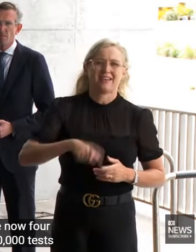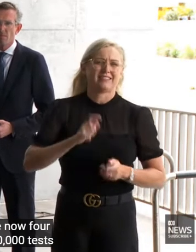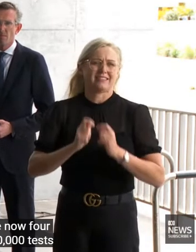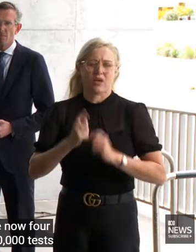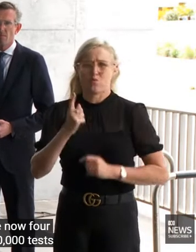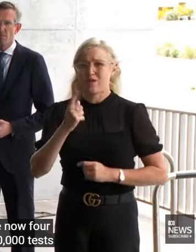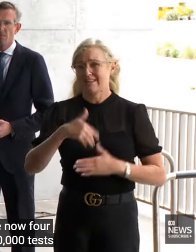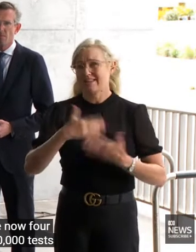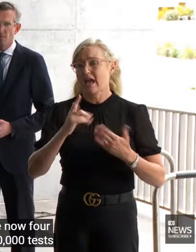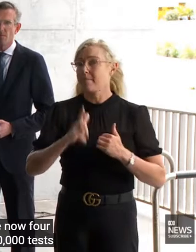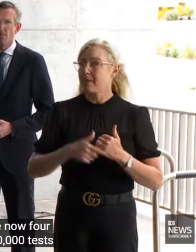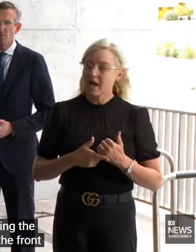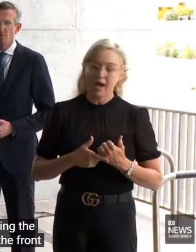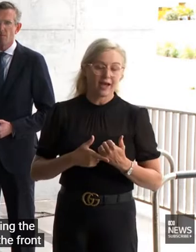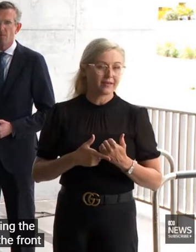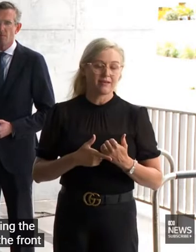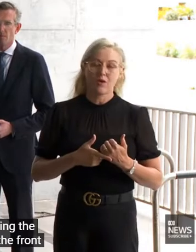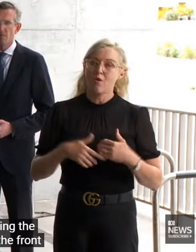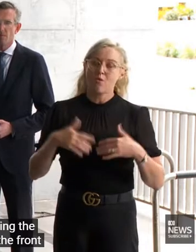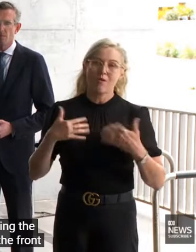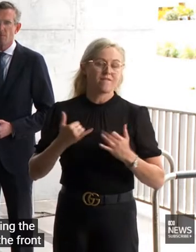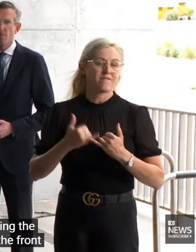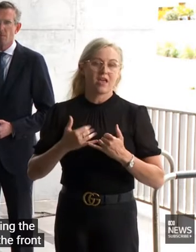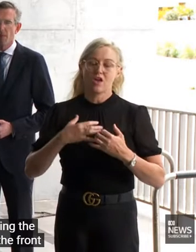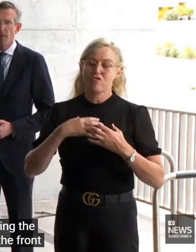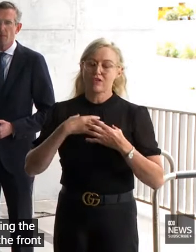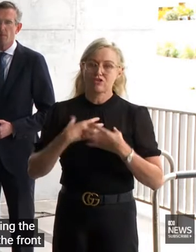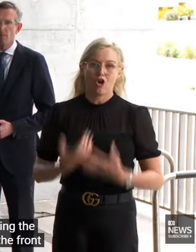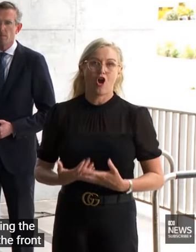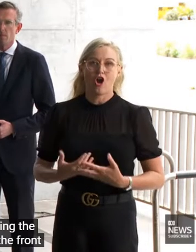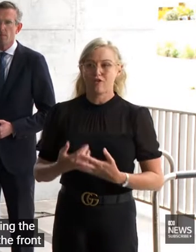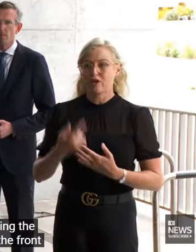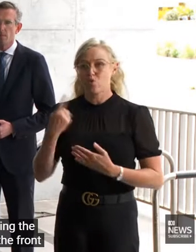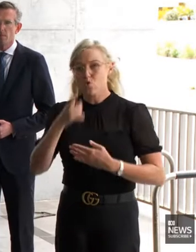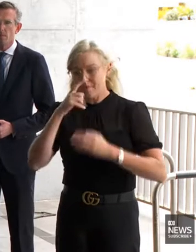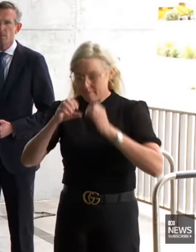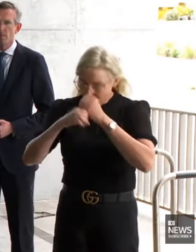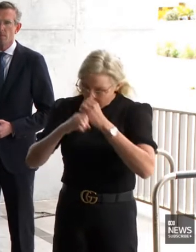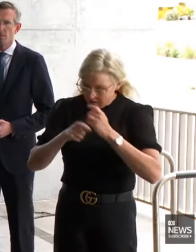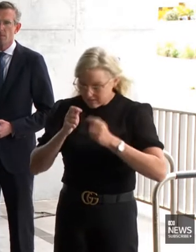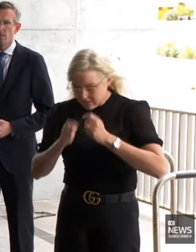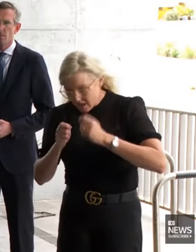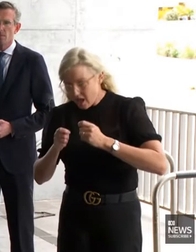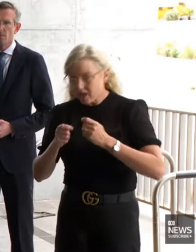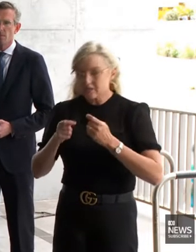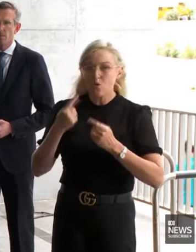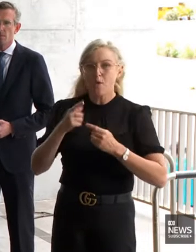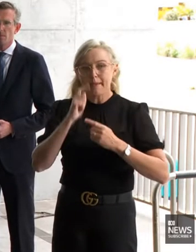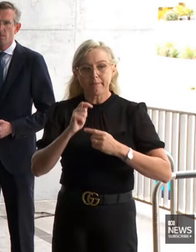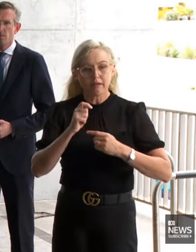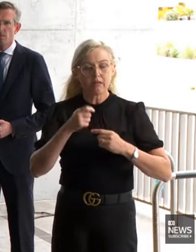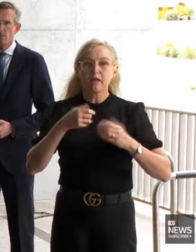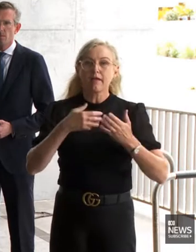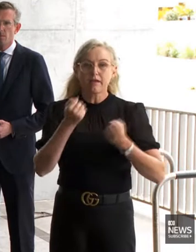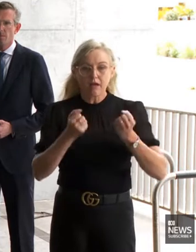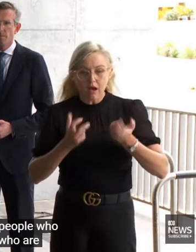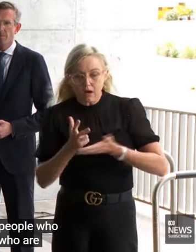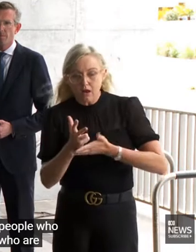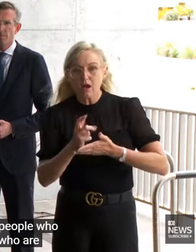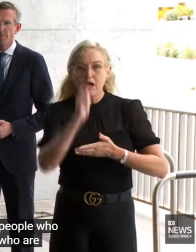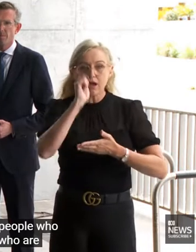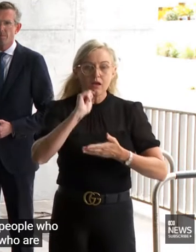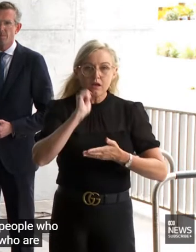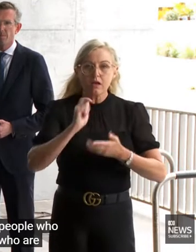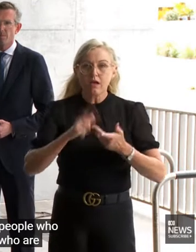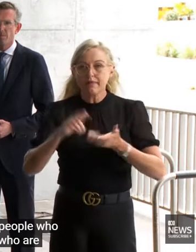really is sucking the energy out of all of the frontline pathology workers, the people who are doing it, people who are doing the tests, people who are